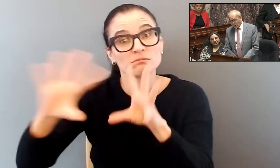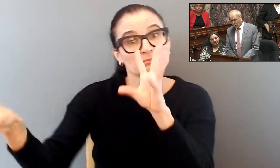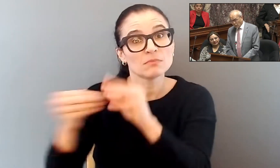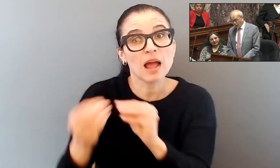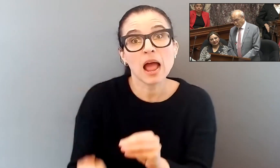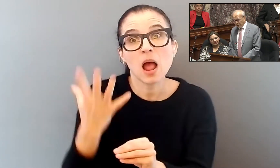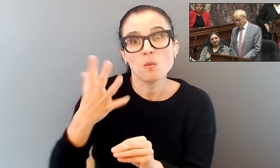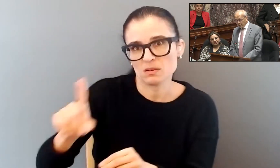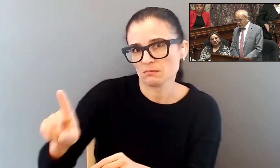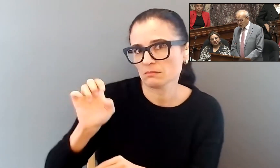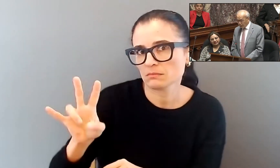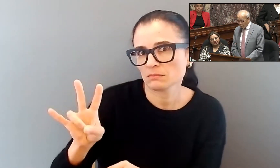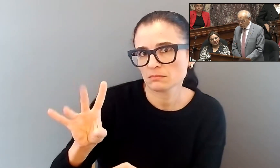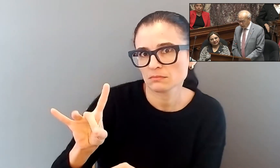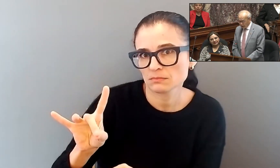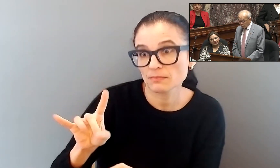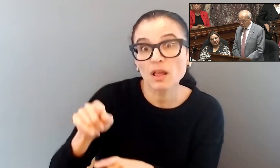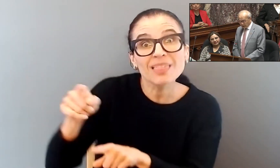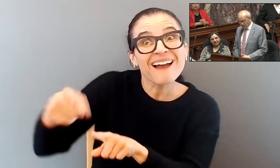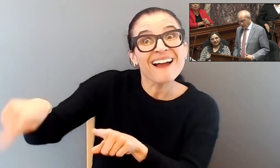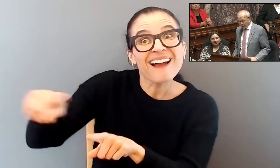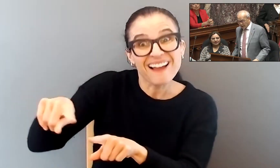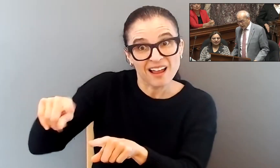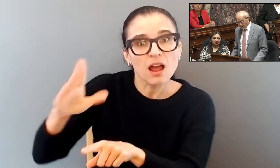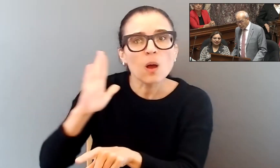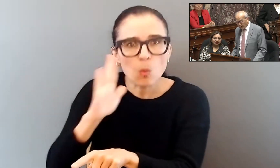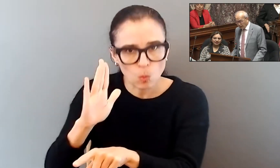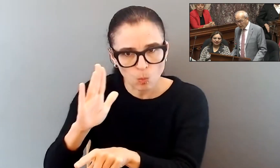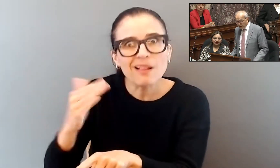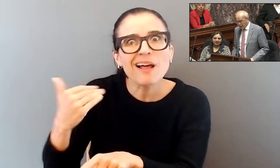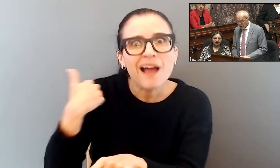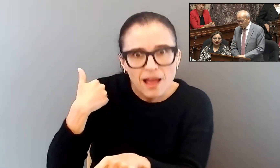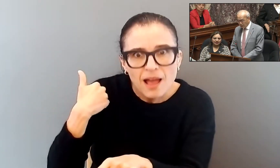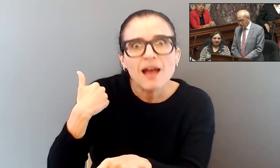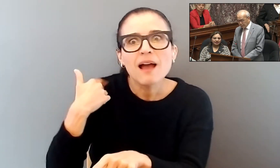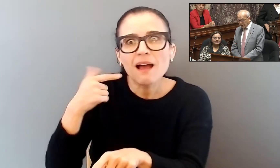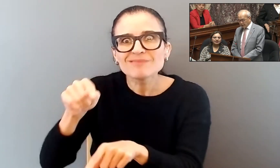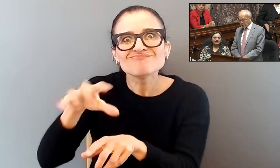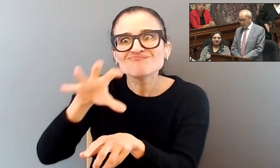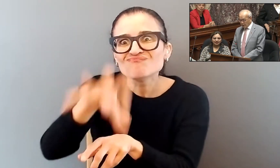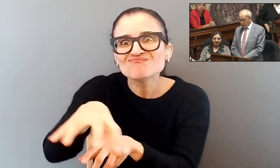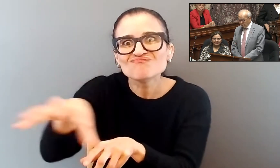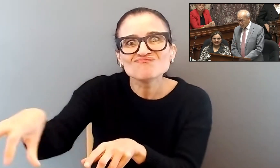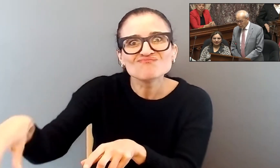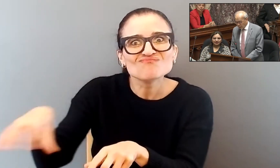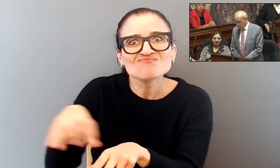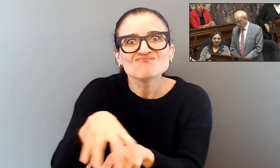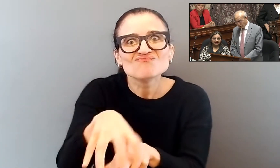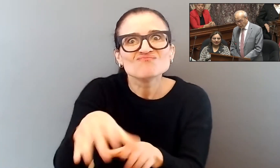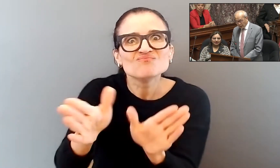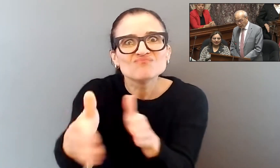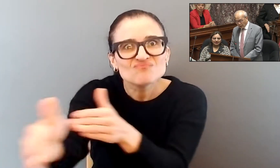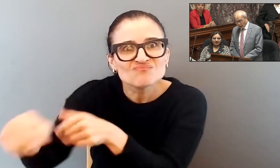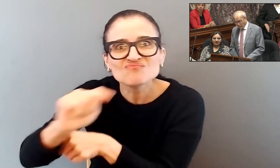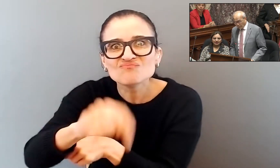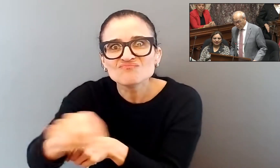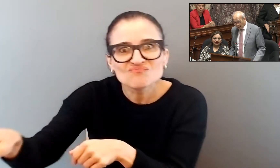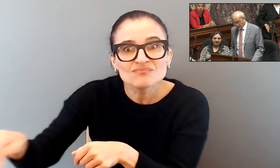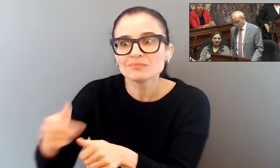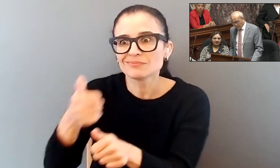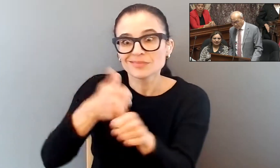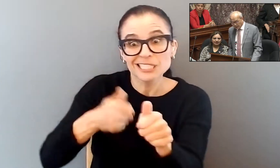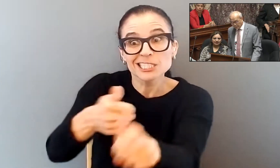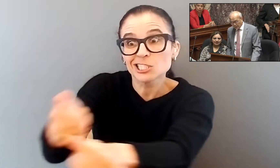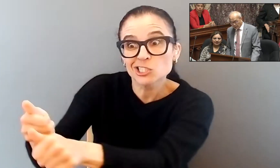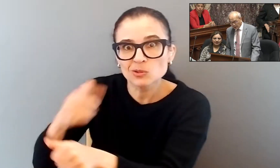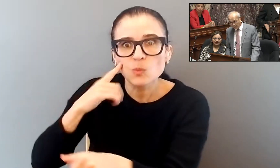houses 12 residents each. Each cluster has a kitchen, dining and lounge spaces, and personal laundry, allowing for